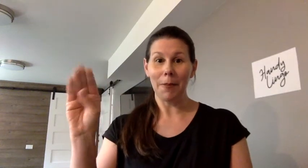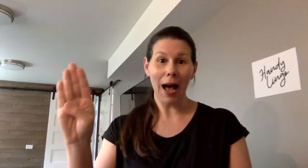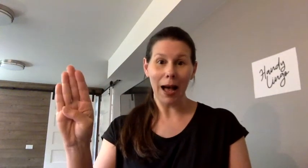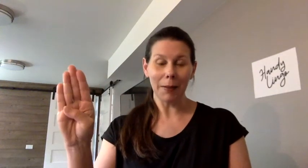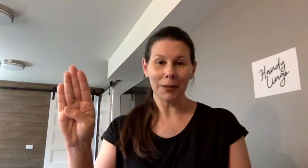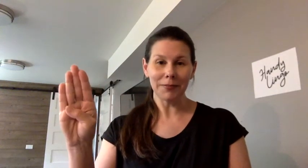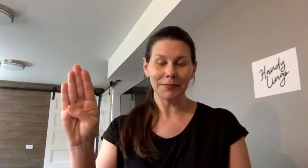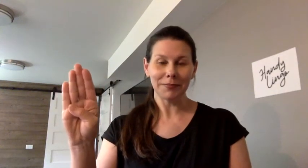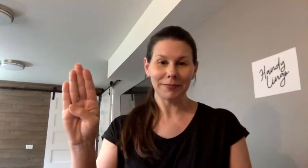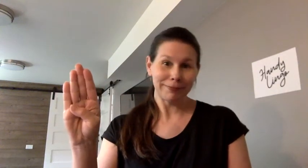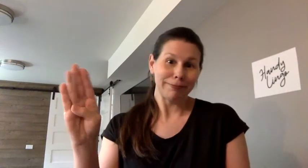Bob,